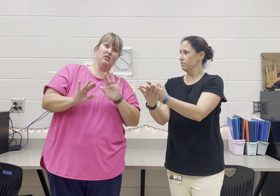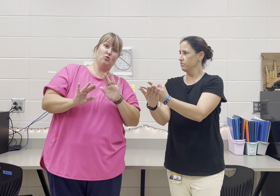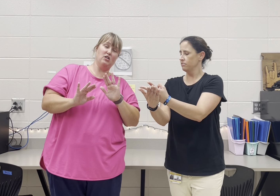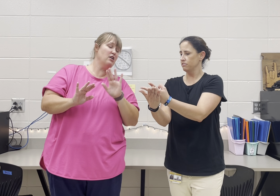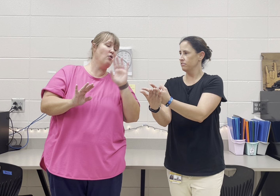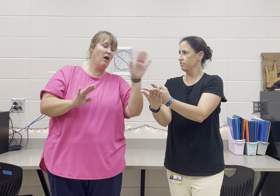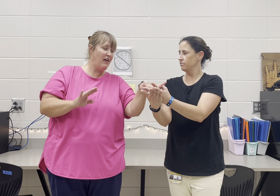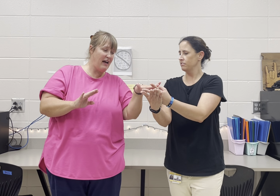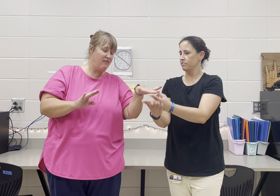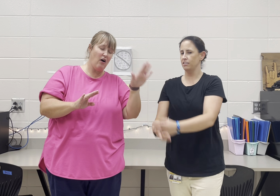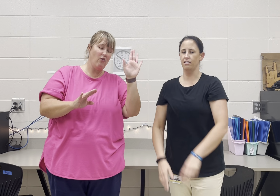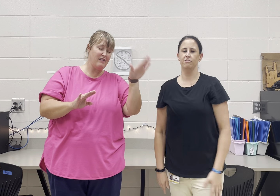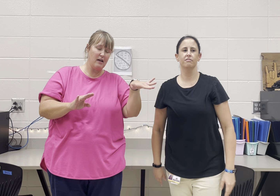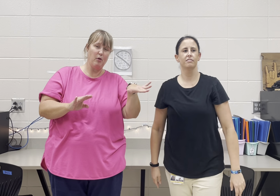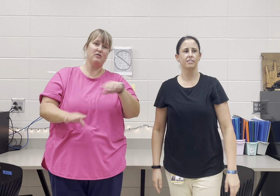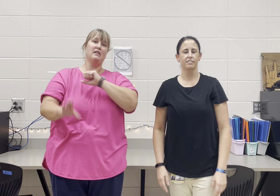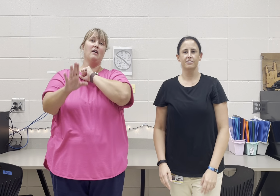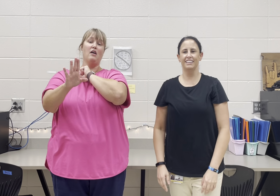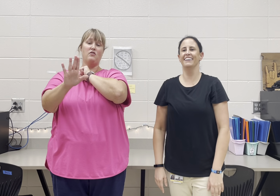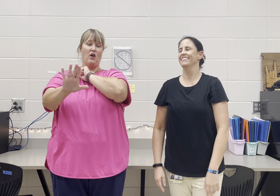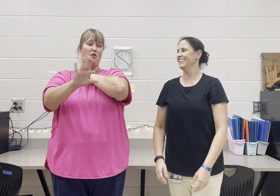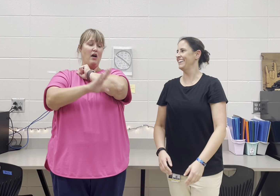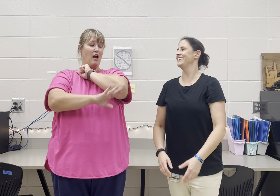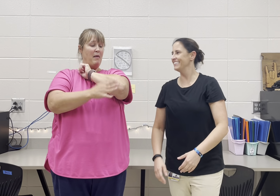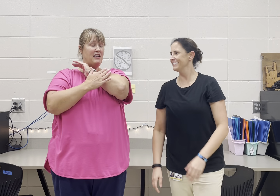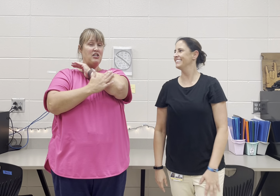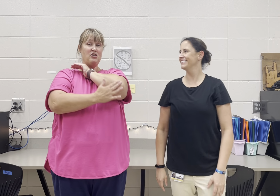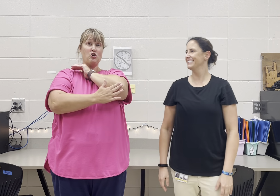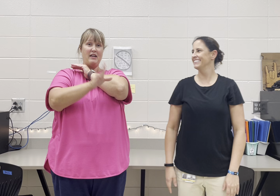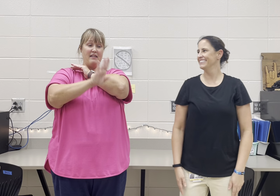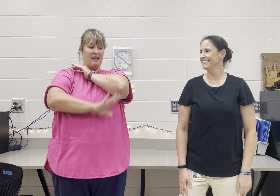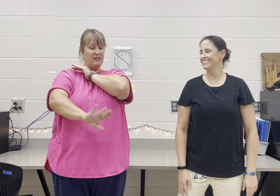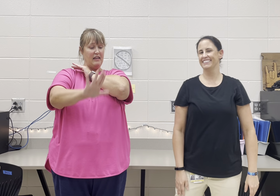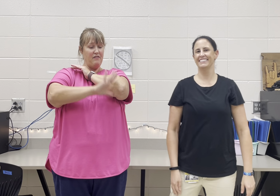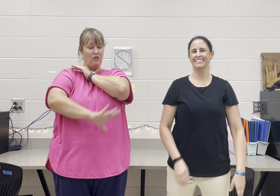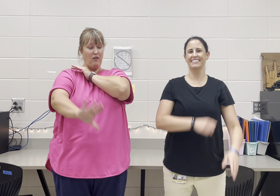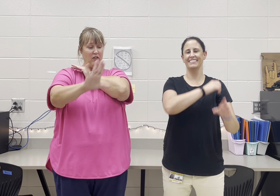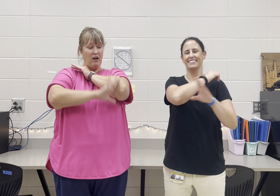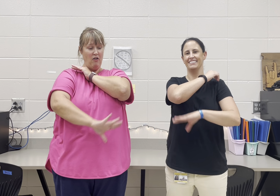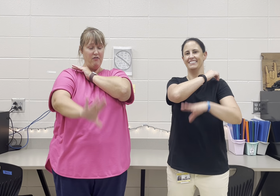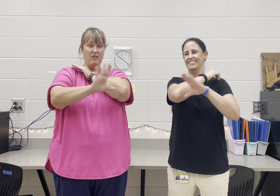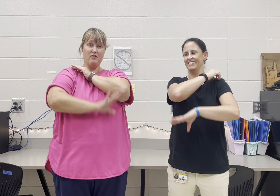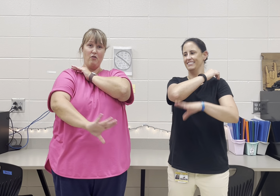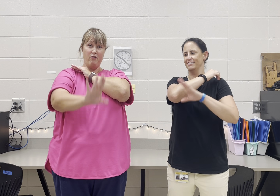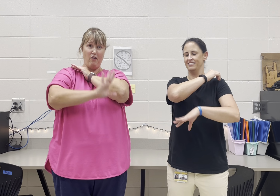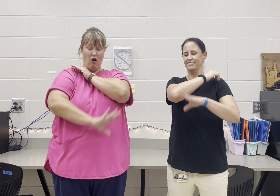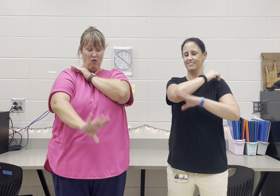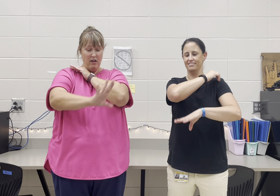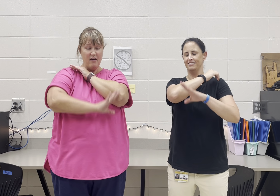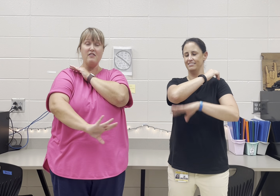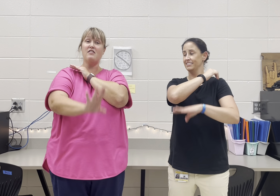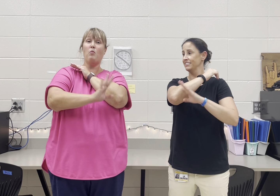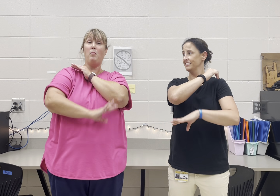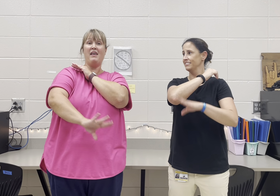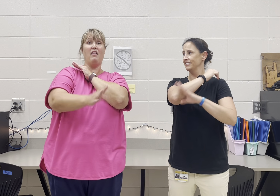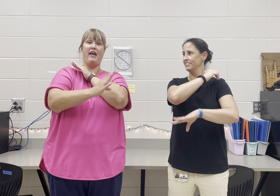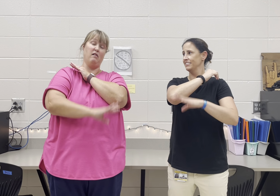Georgia. No, not that kind of fall. No. That's like a person. So Andy. imagine trees and the leaves are falling off. So fall. This is the one we get like